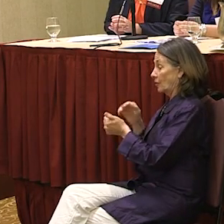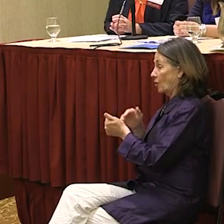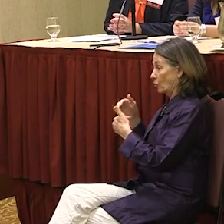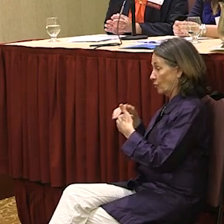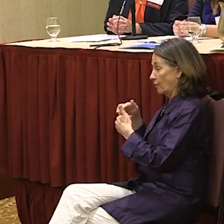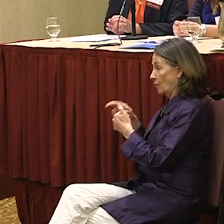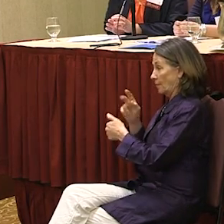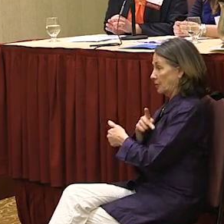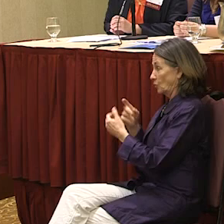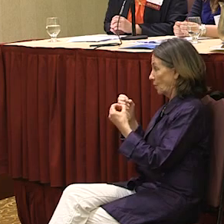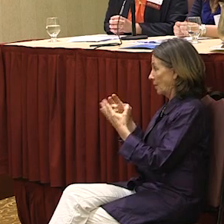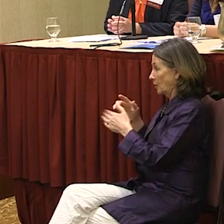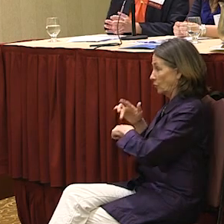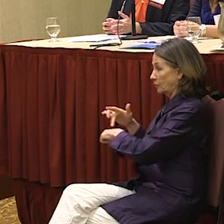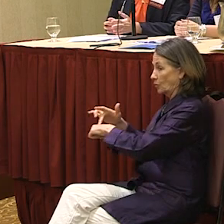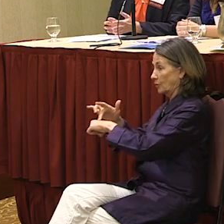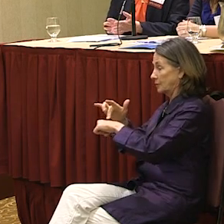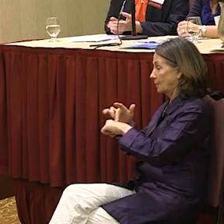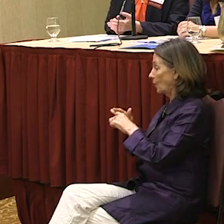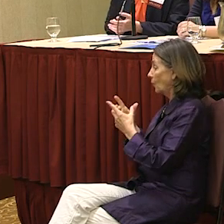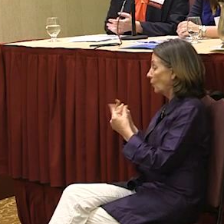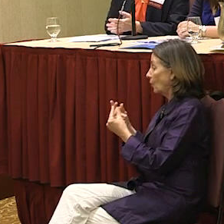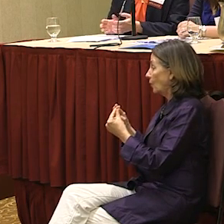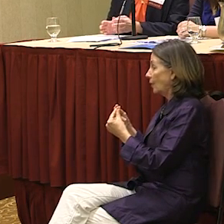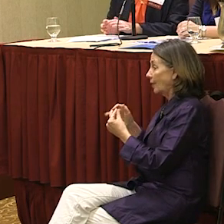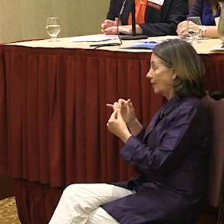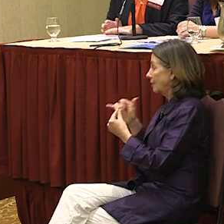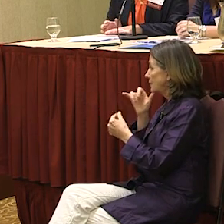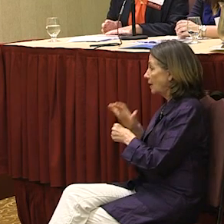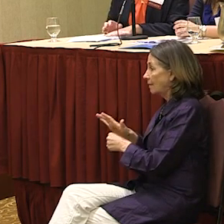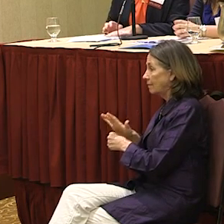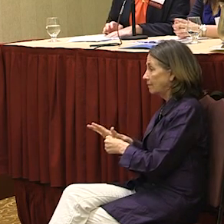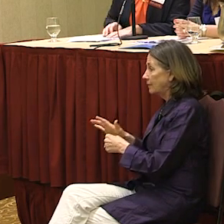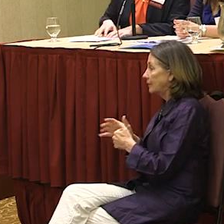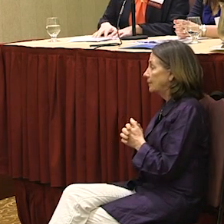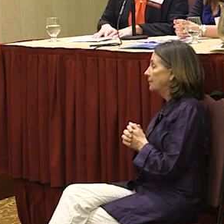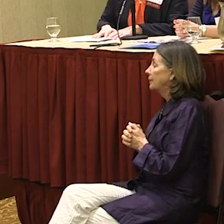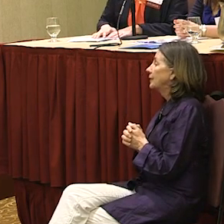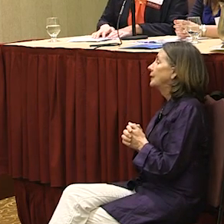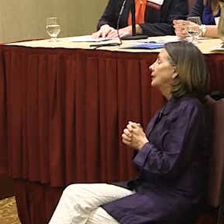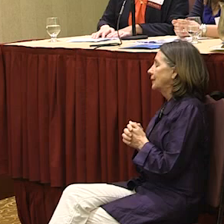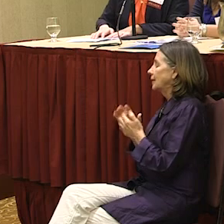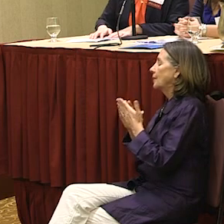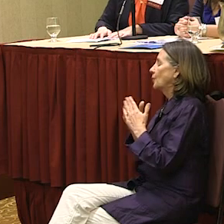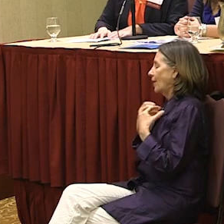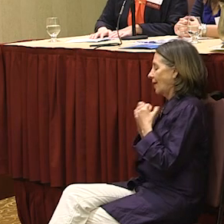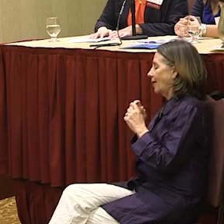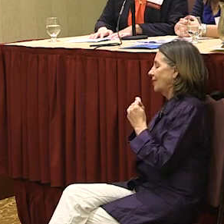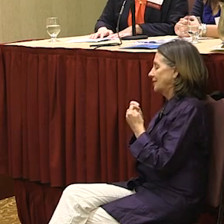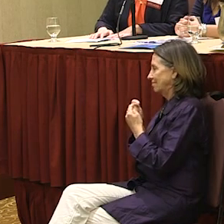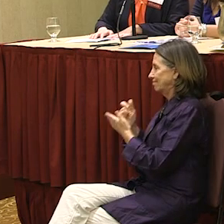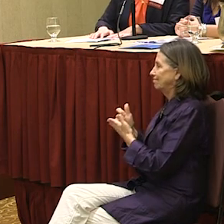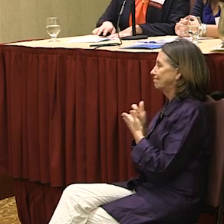all resources that are available, but what do you do when that's not enough? And that's where the community health team has come in